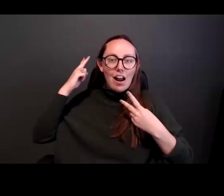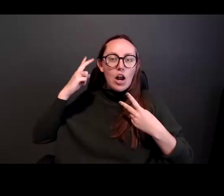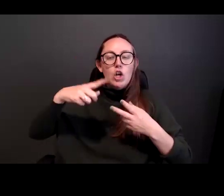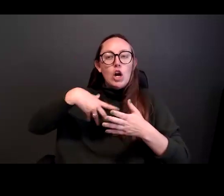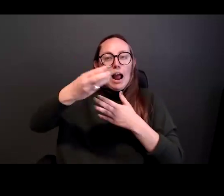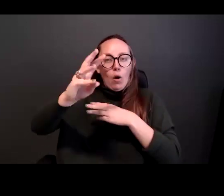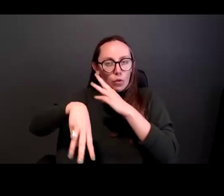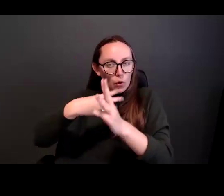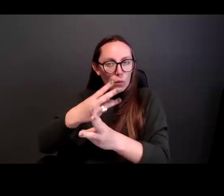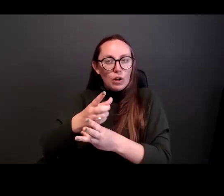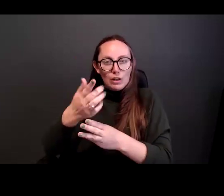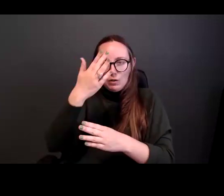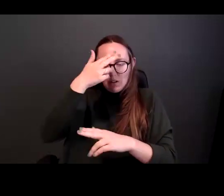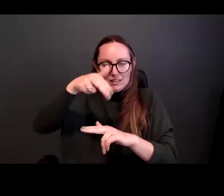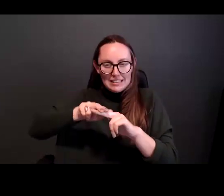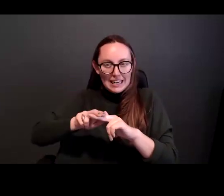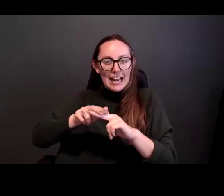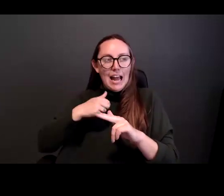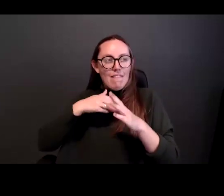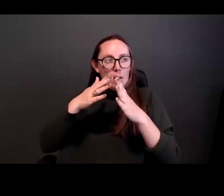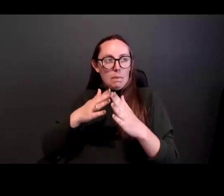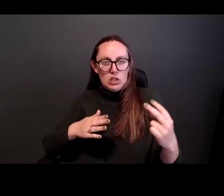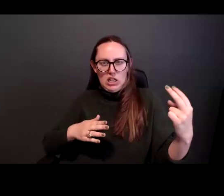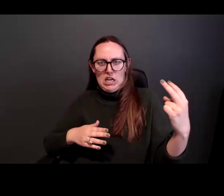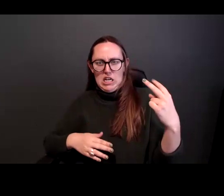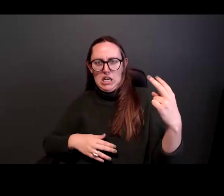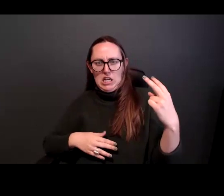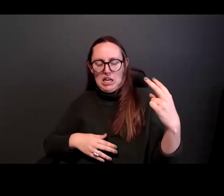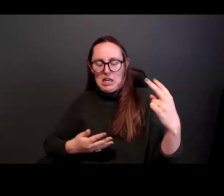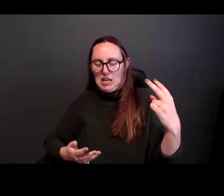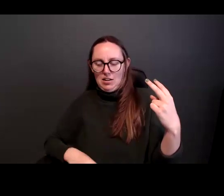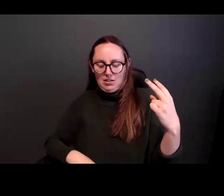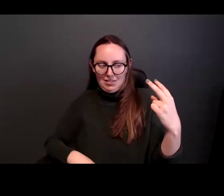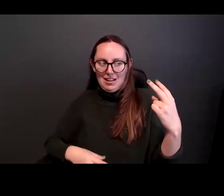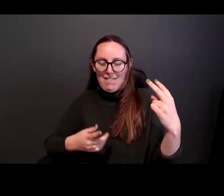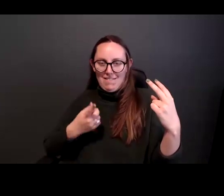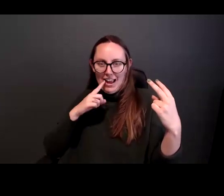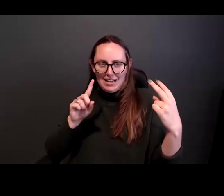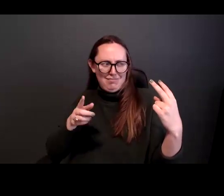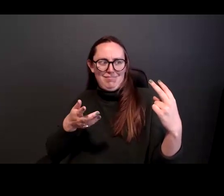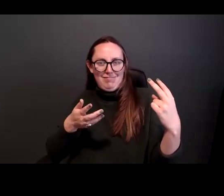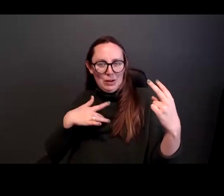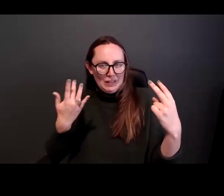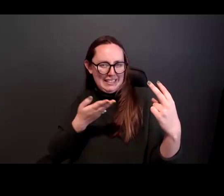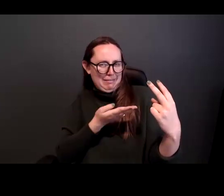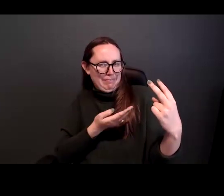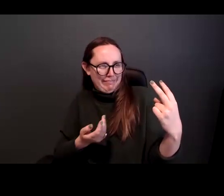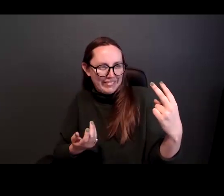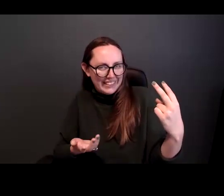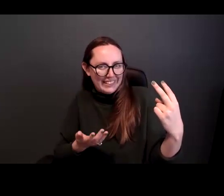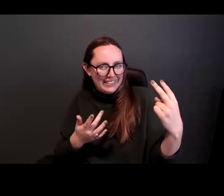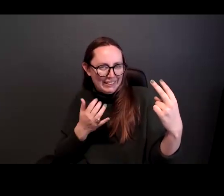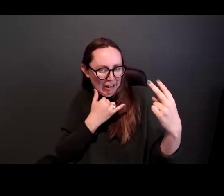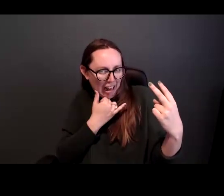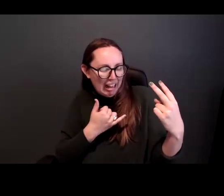and there's a point where you're just like, what's wrong? Is something up? What's up? And they're just like, no, I just felt like I knew you from